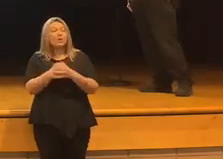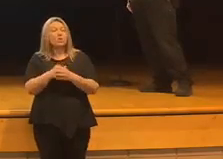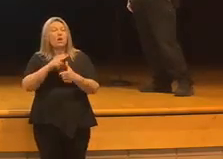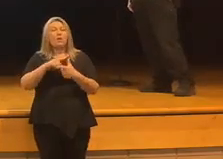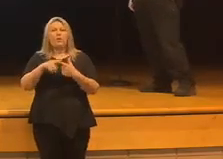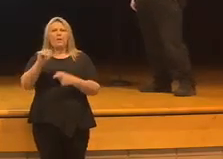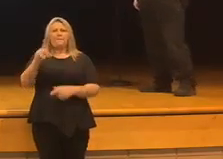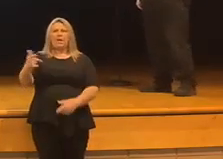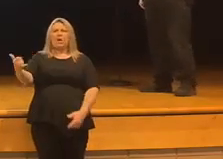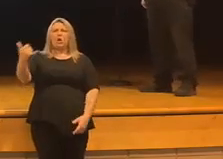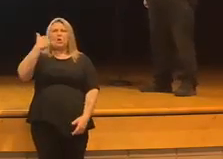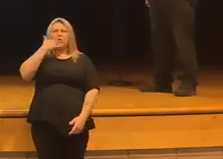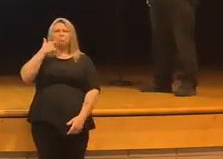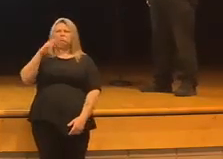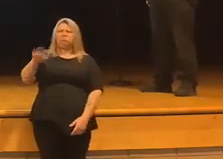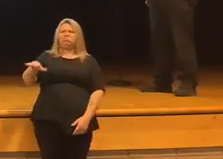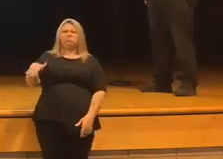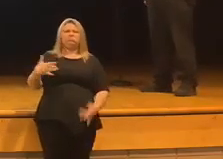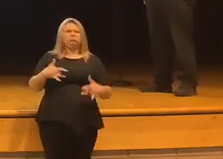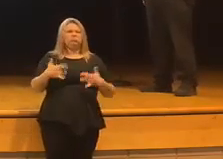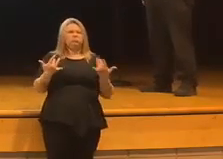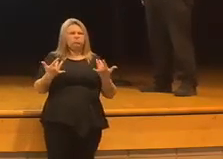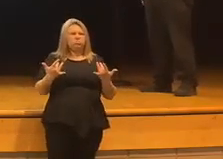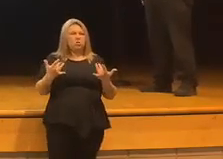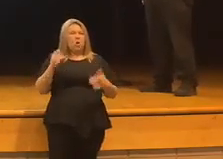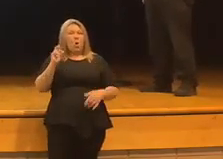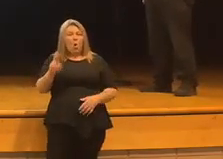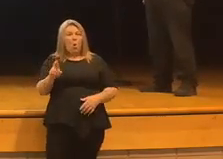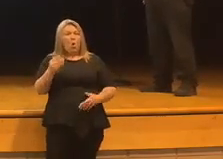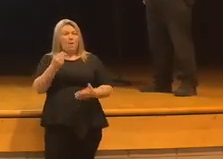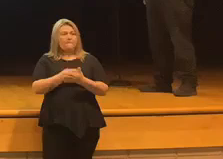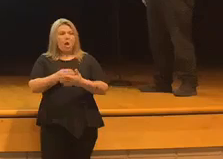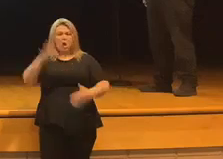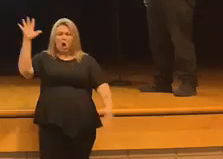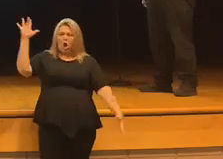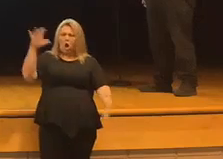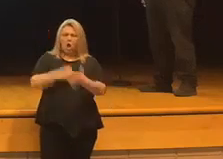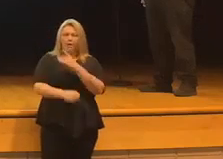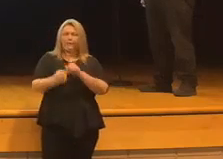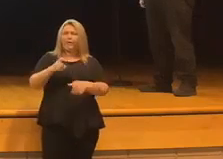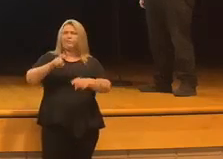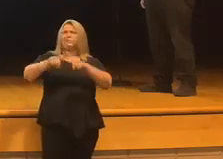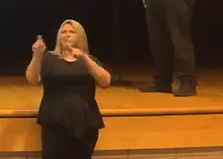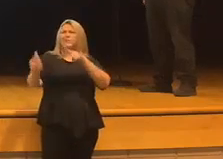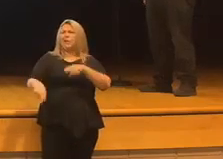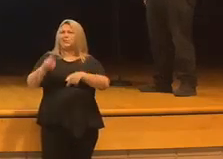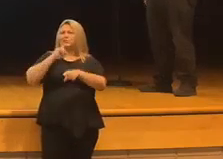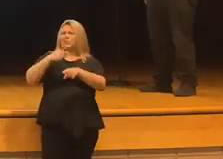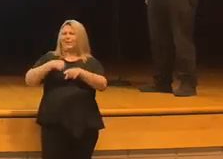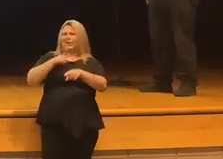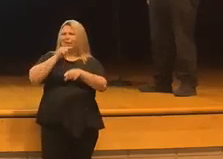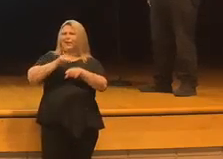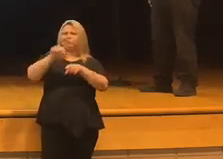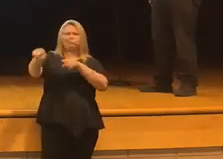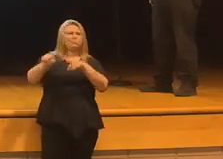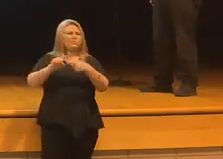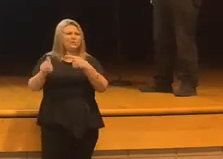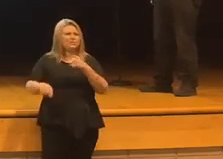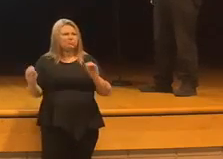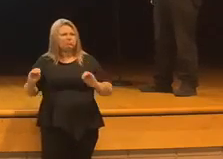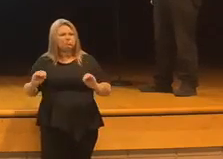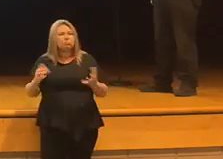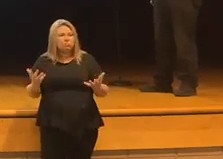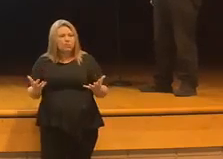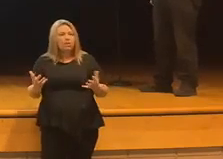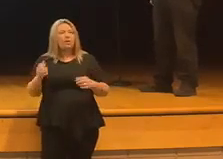from the bank, and now you've got money spent in Texas that you've not even been to Texas. So they can